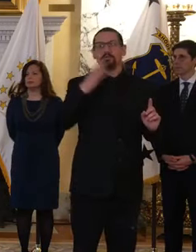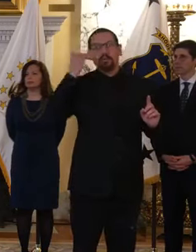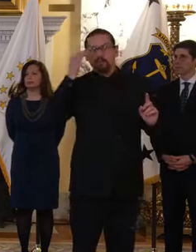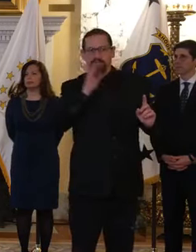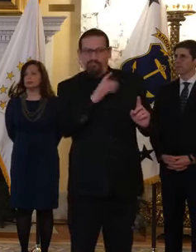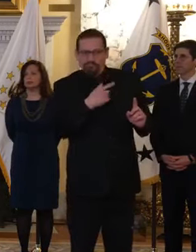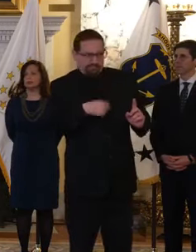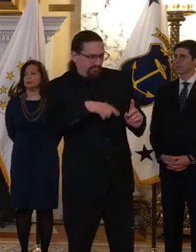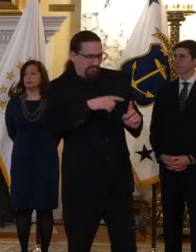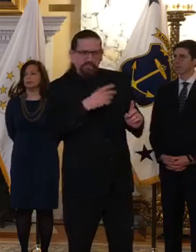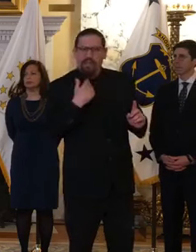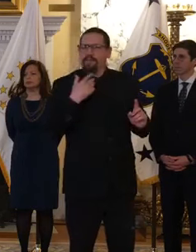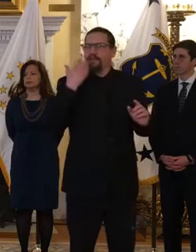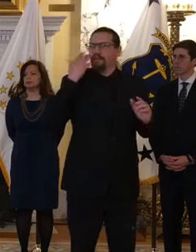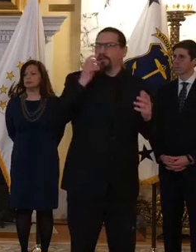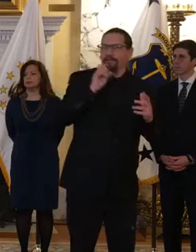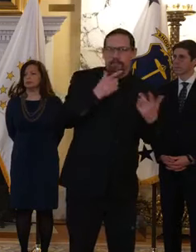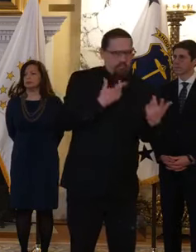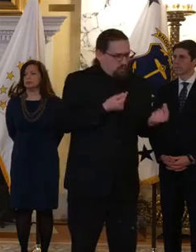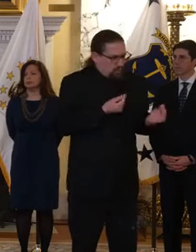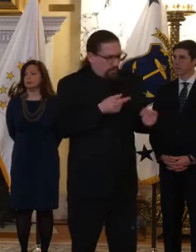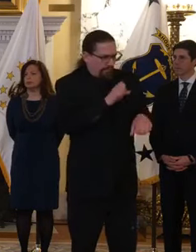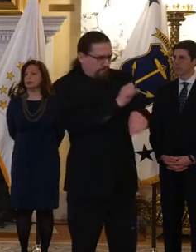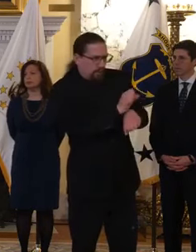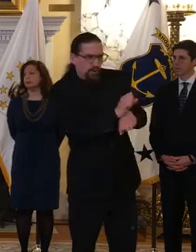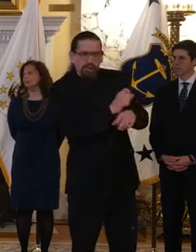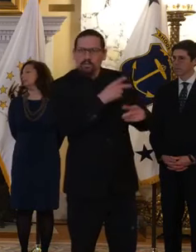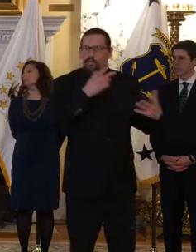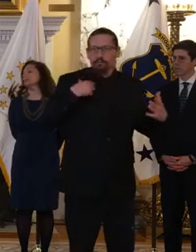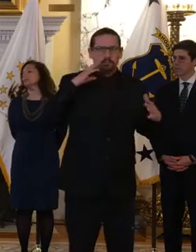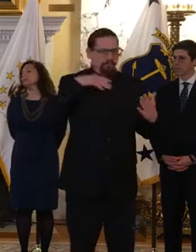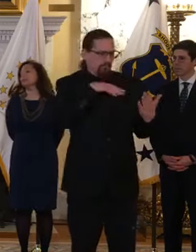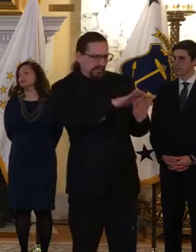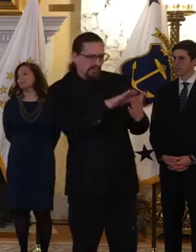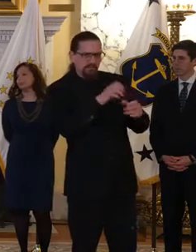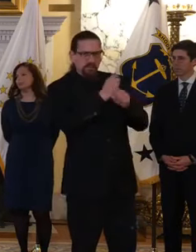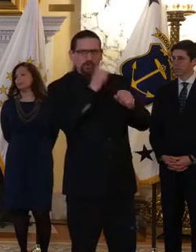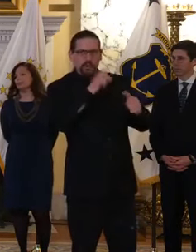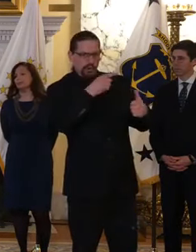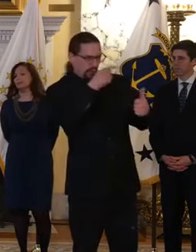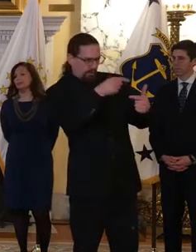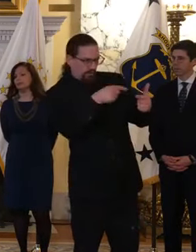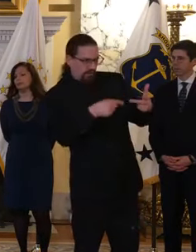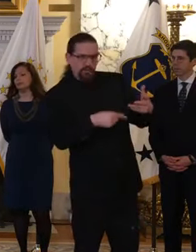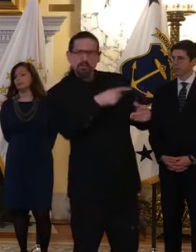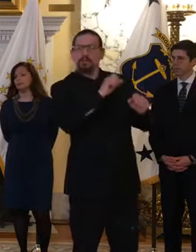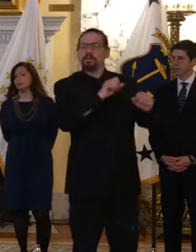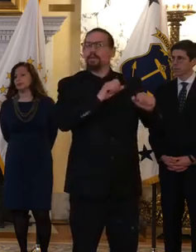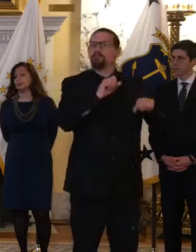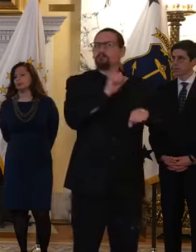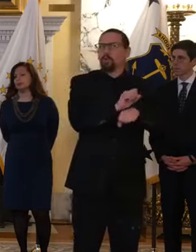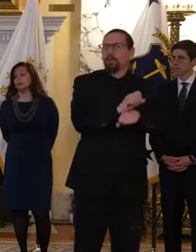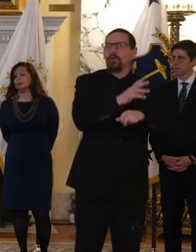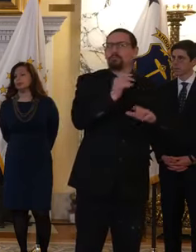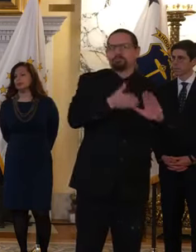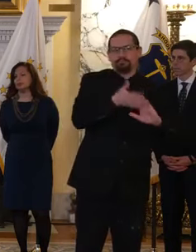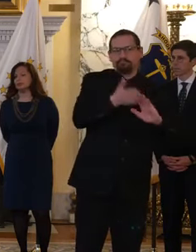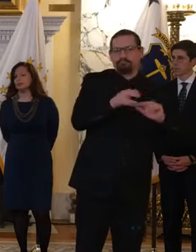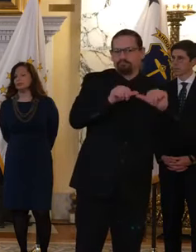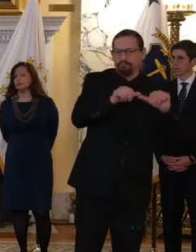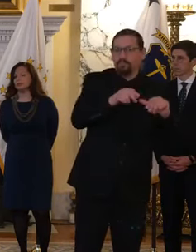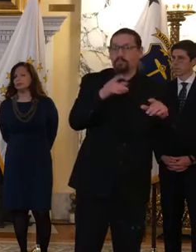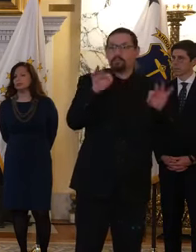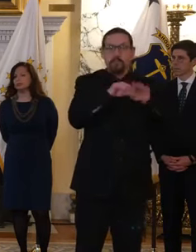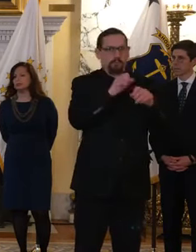regimented way for us to still be able to monitor them for symptoms, wear masks appropriately,